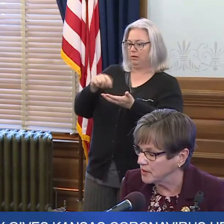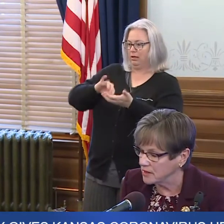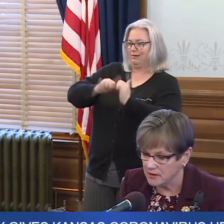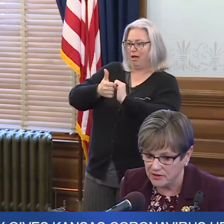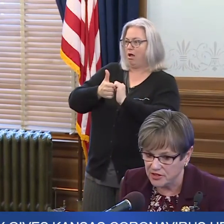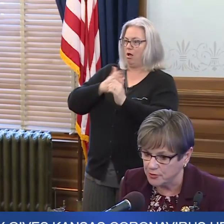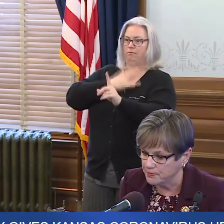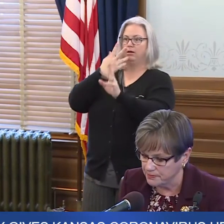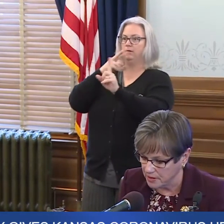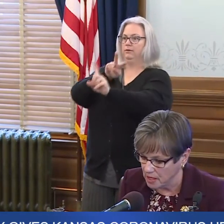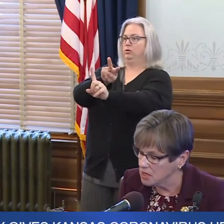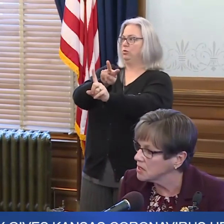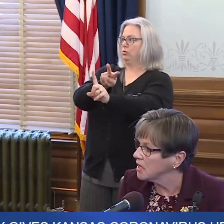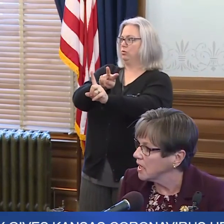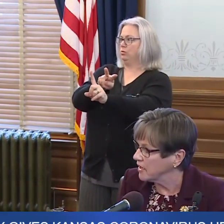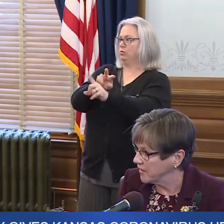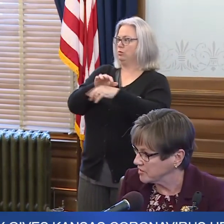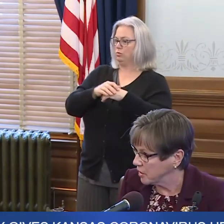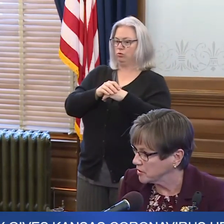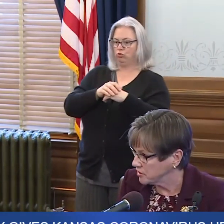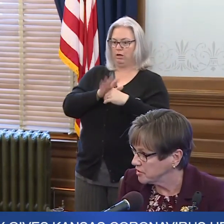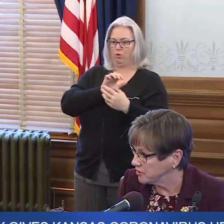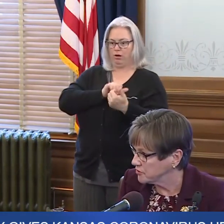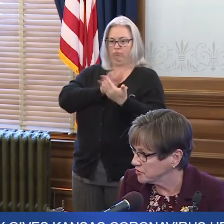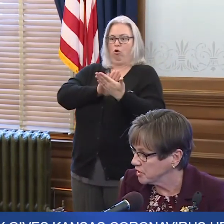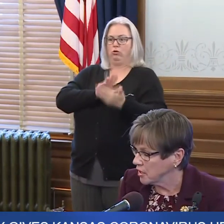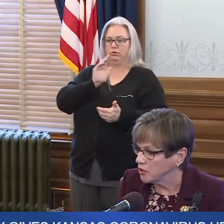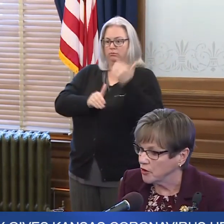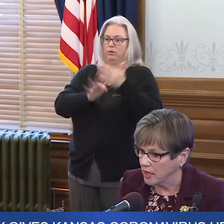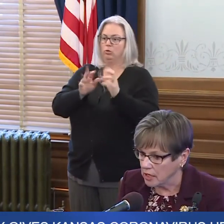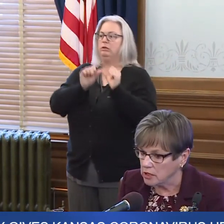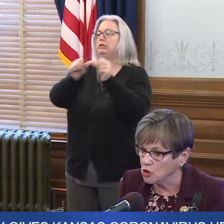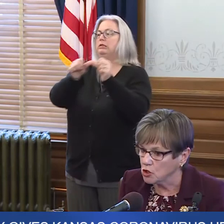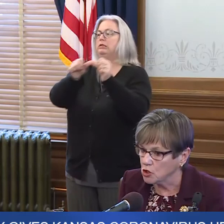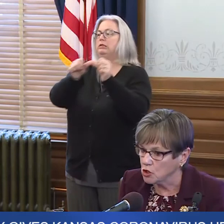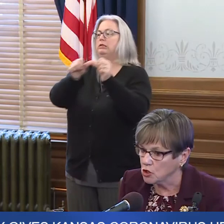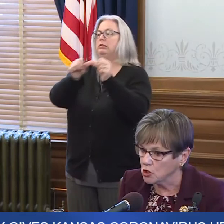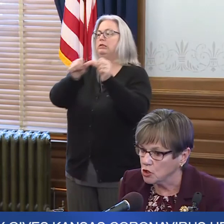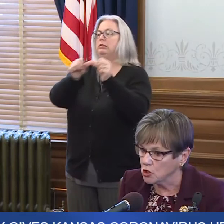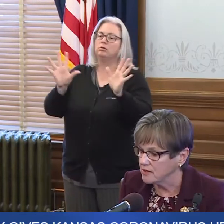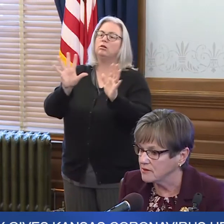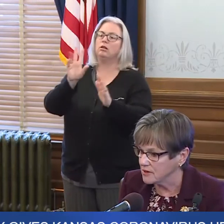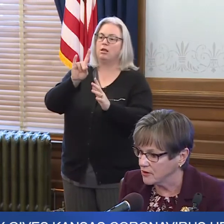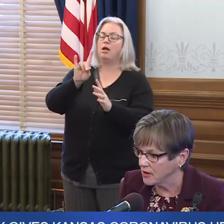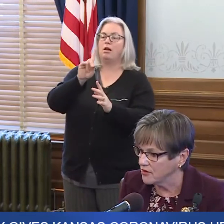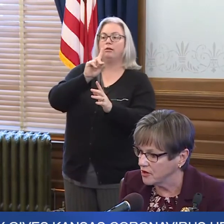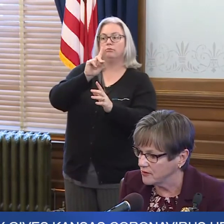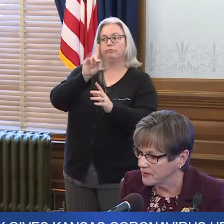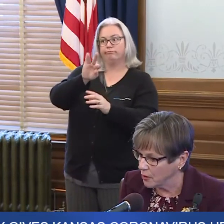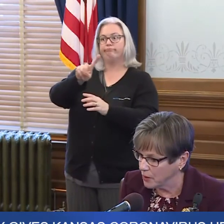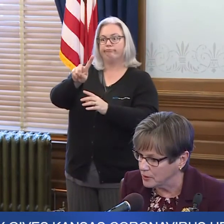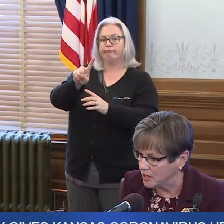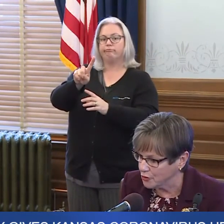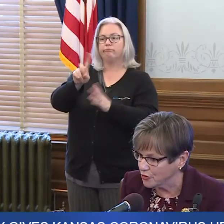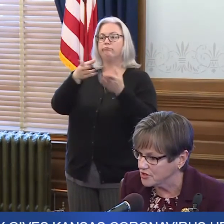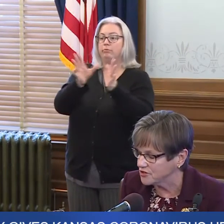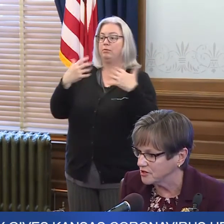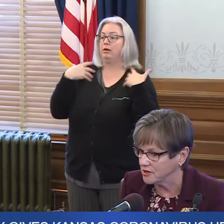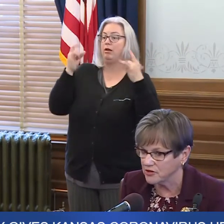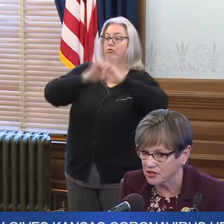how this has begun, and that's how it continues. And clearly it has then the public